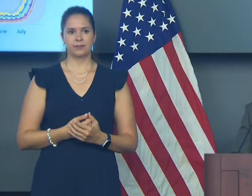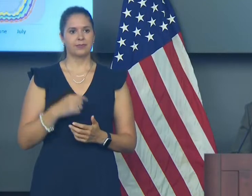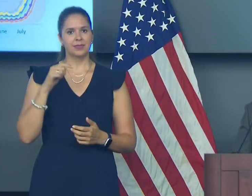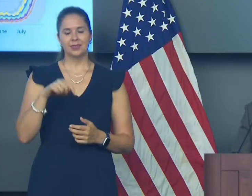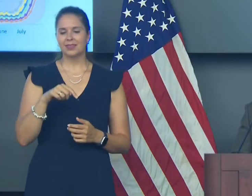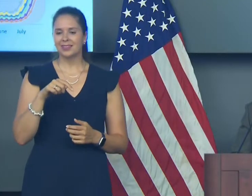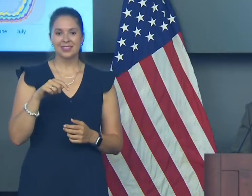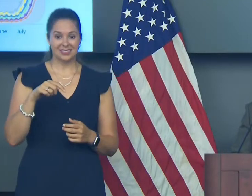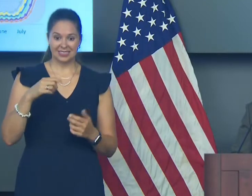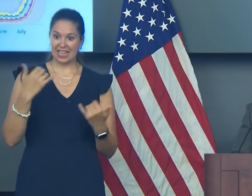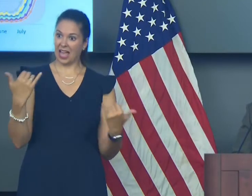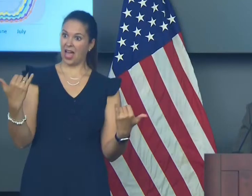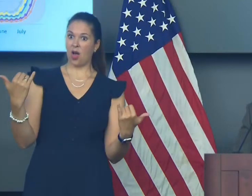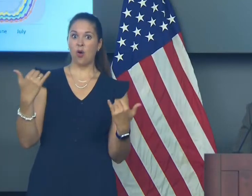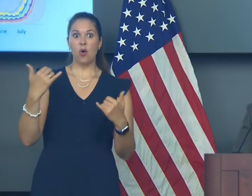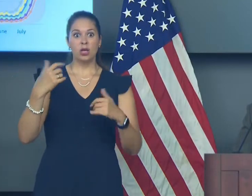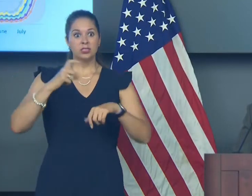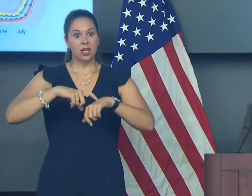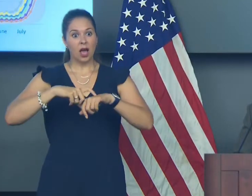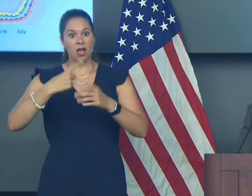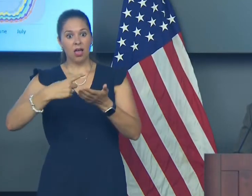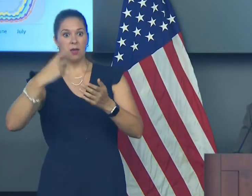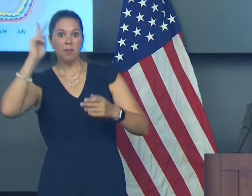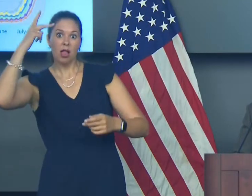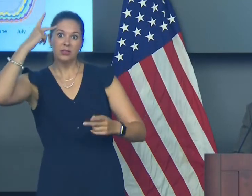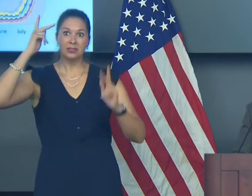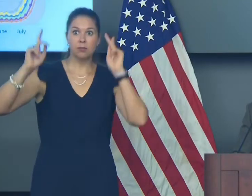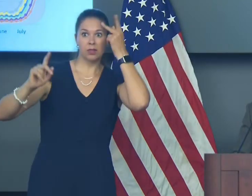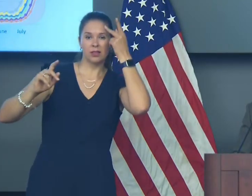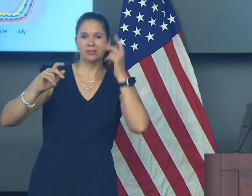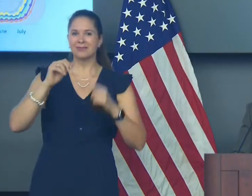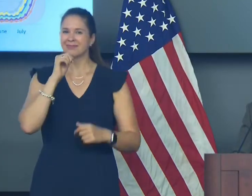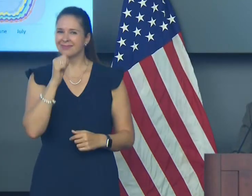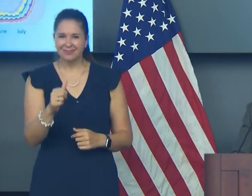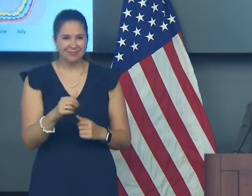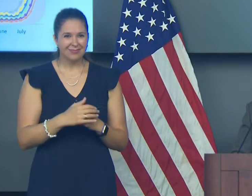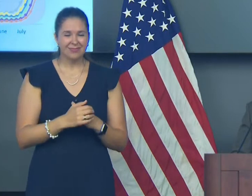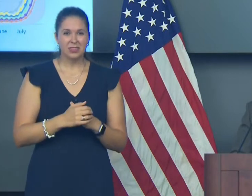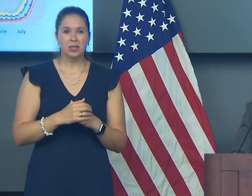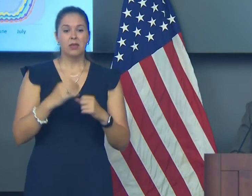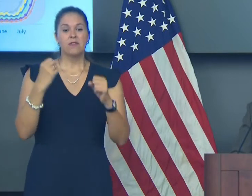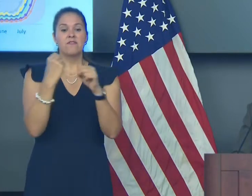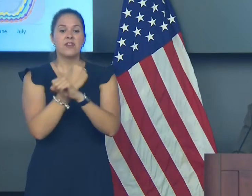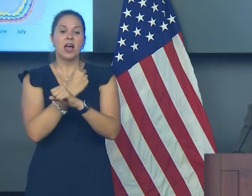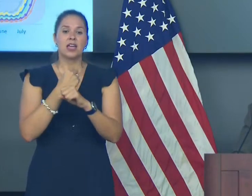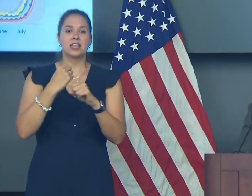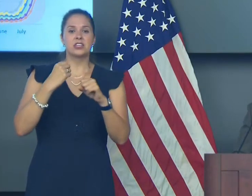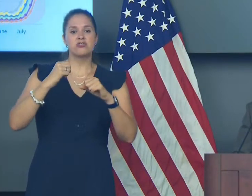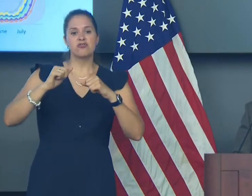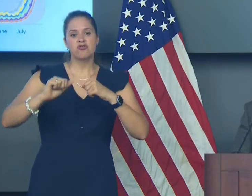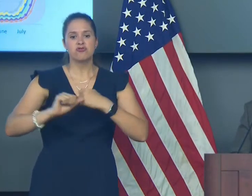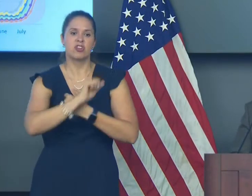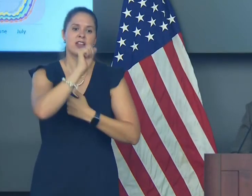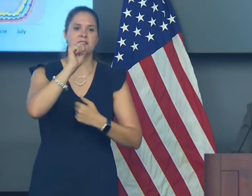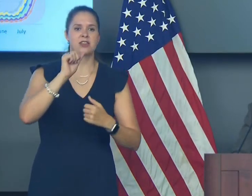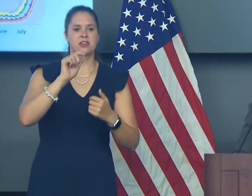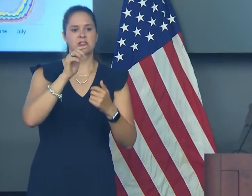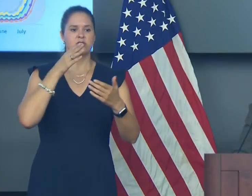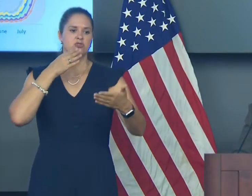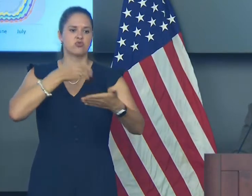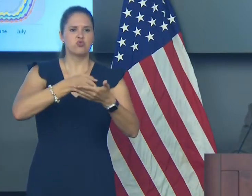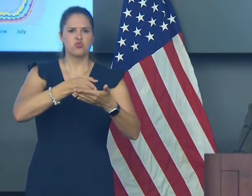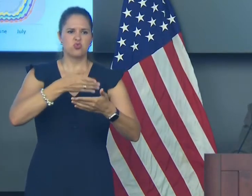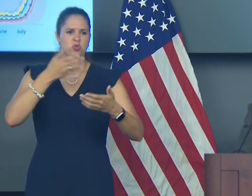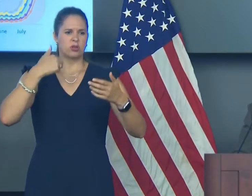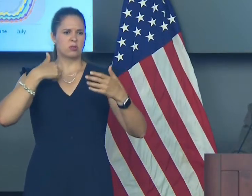This is not a time for politics, for fighting and threatening lawsuits about having